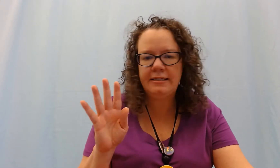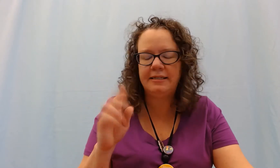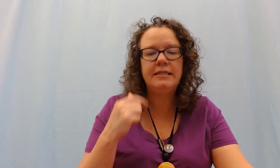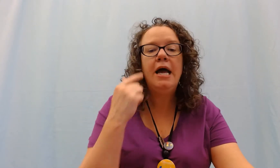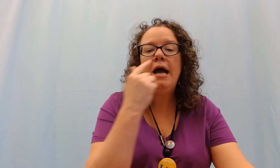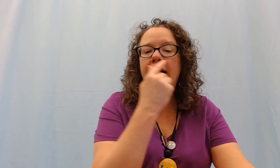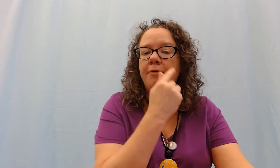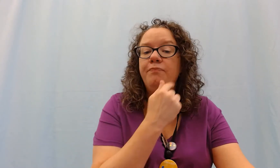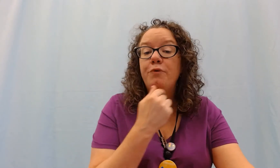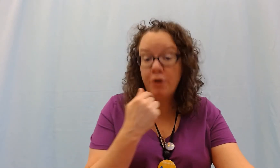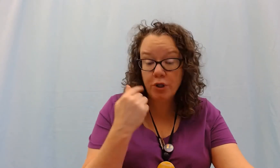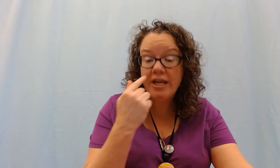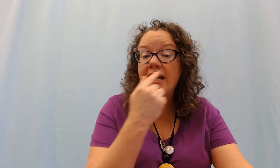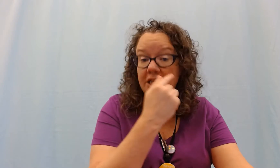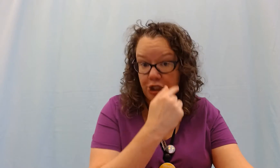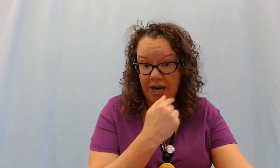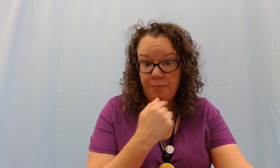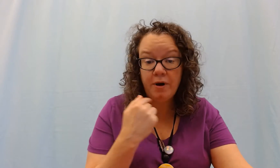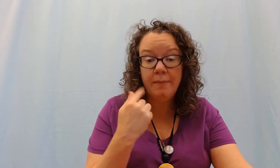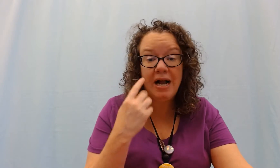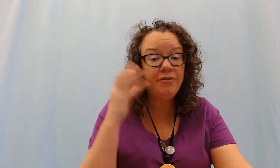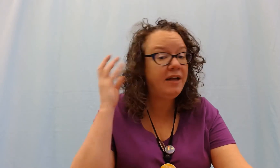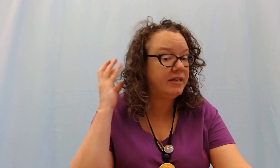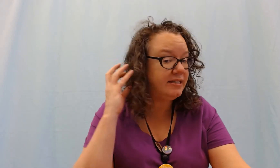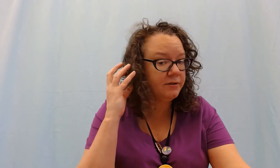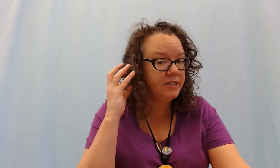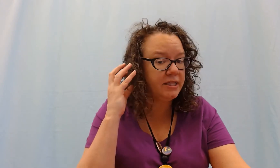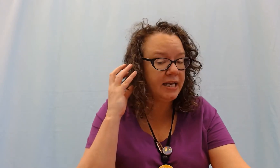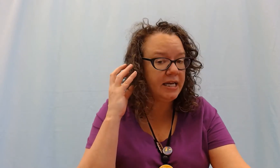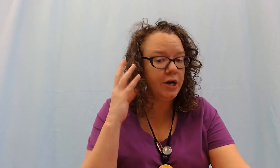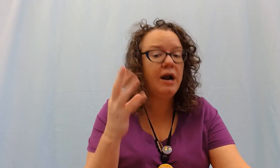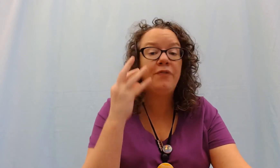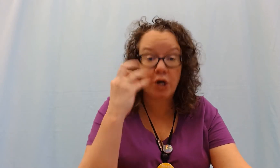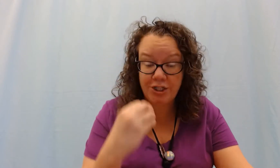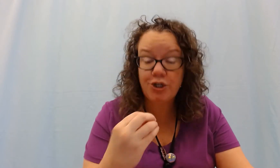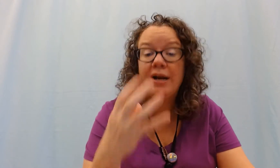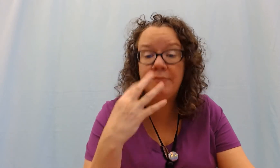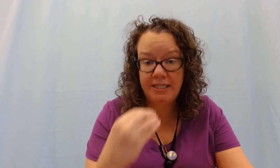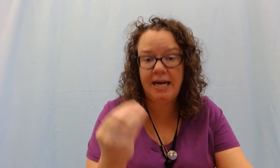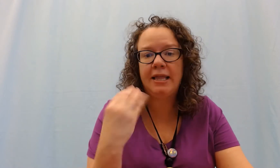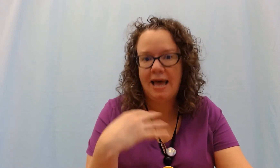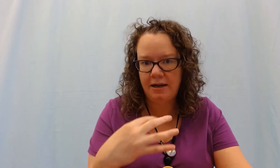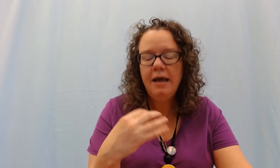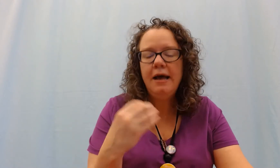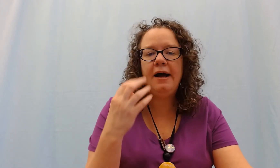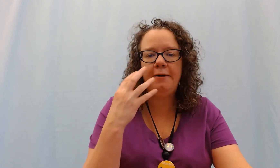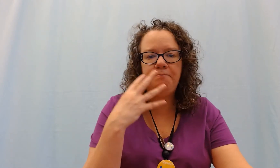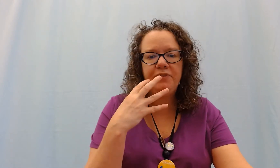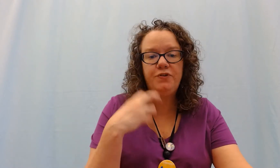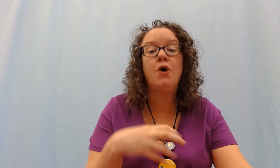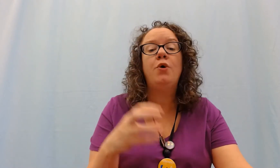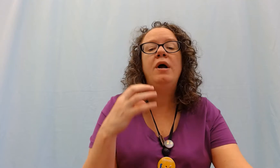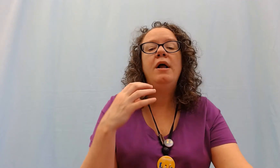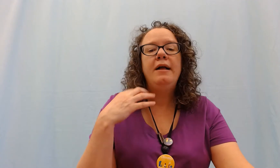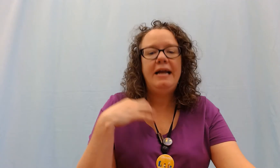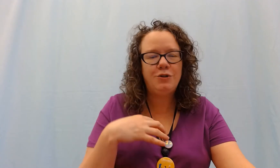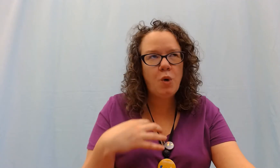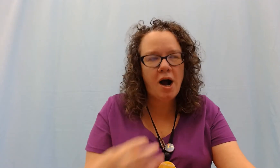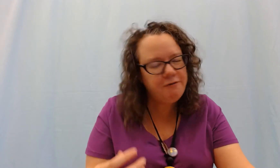scientists. They're looking at the shape of your mouth and the sounds that they hear, and they're gonna start imitating that. So it's often